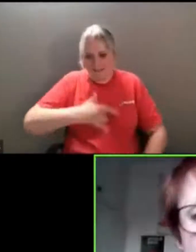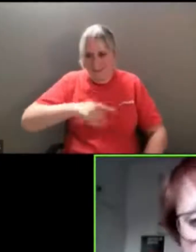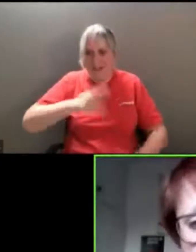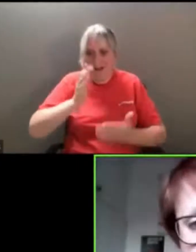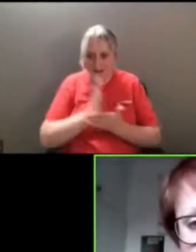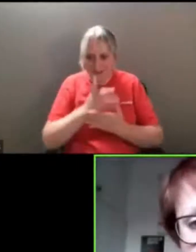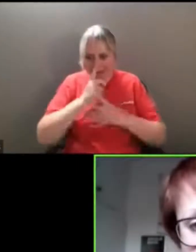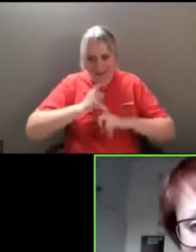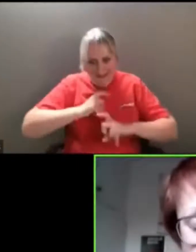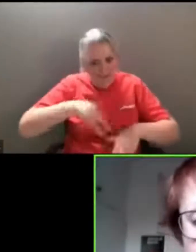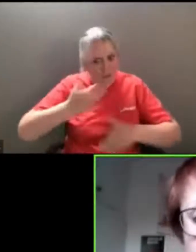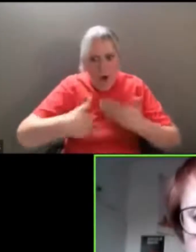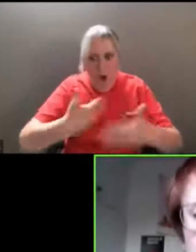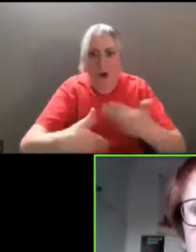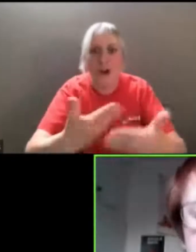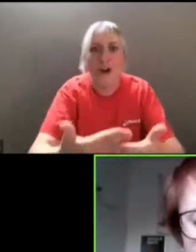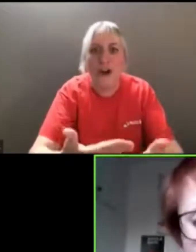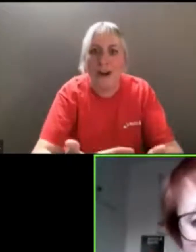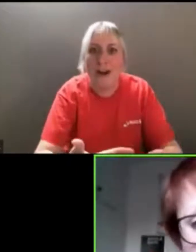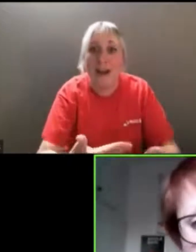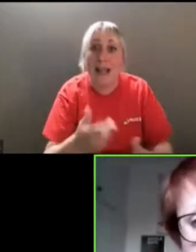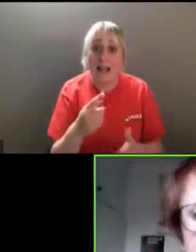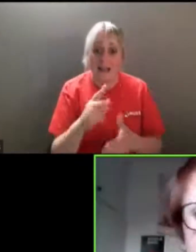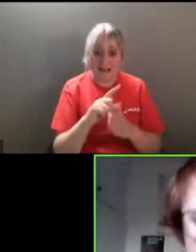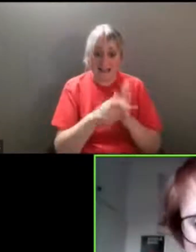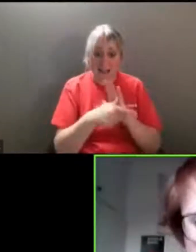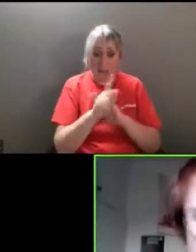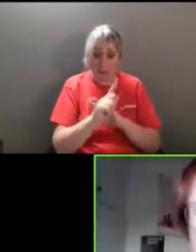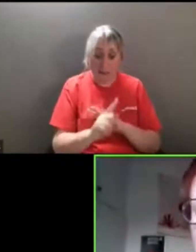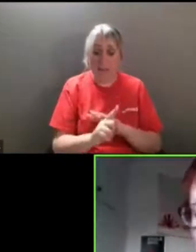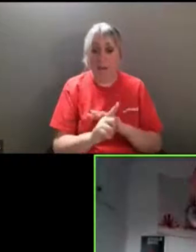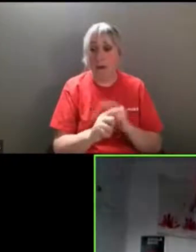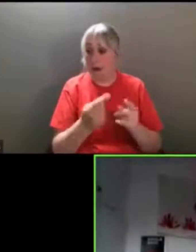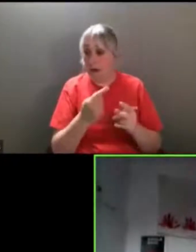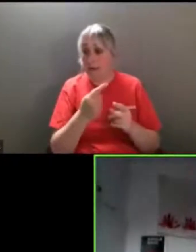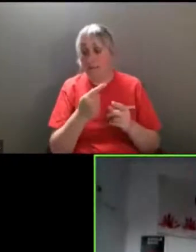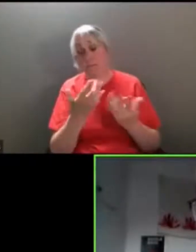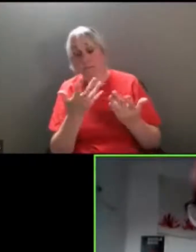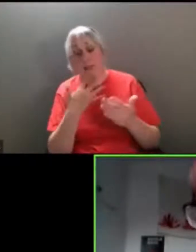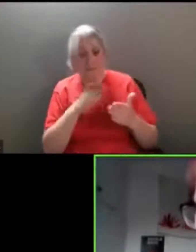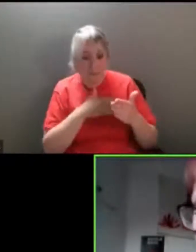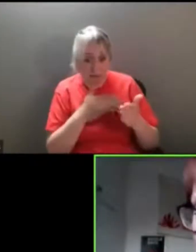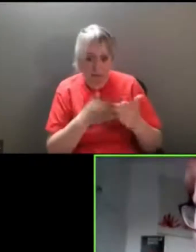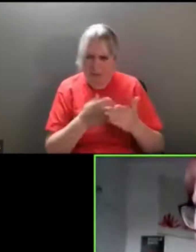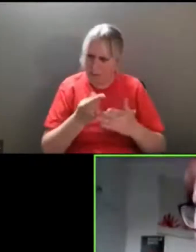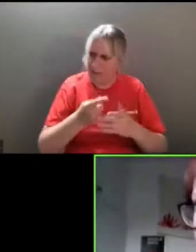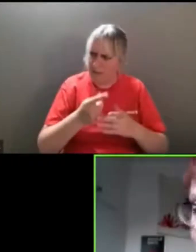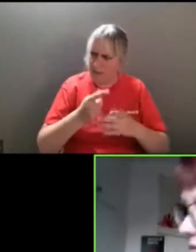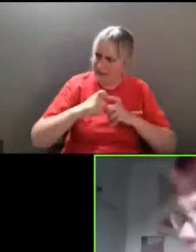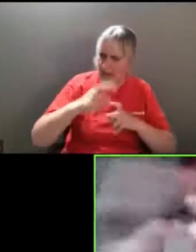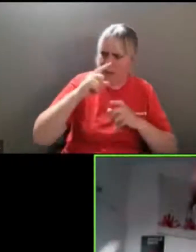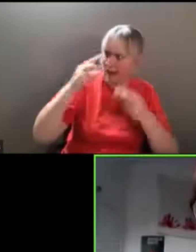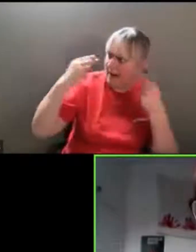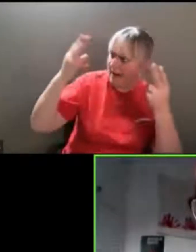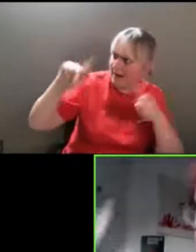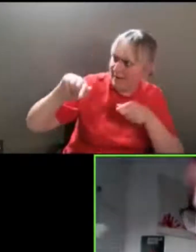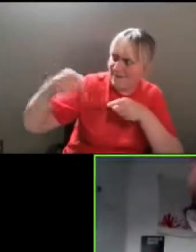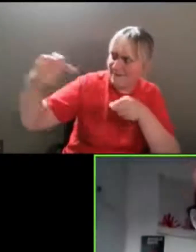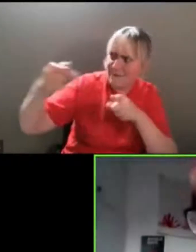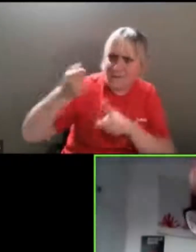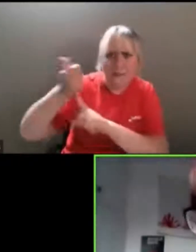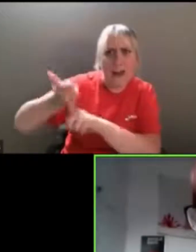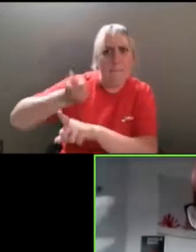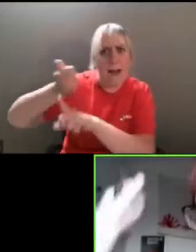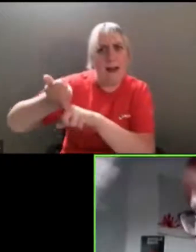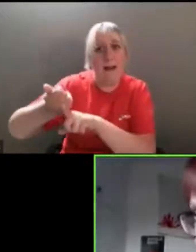do have agency, that disabled people, despite what we face, have agency and can fight back. So that's why I love the idea of